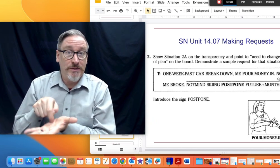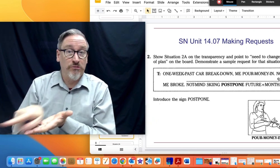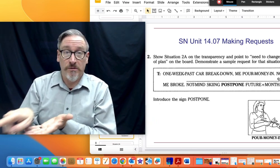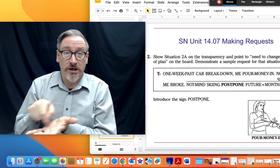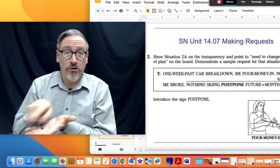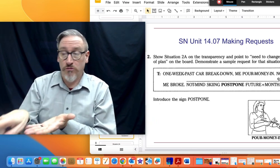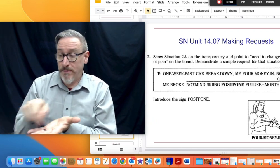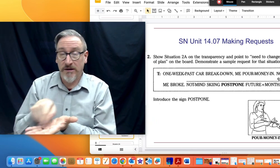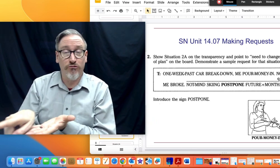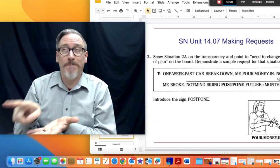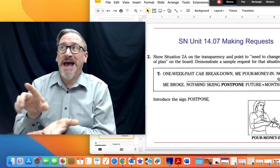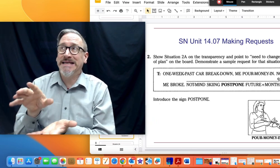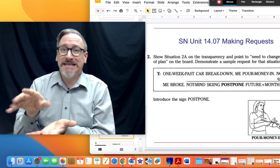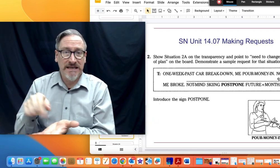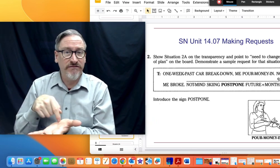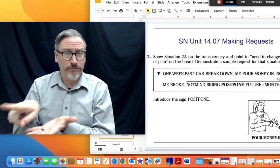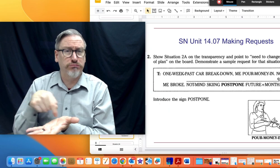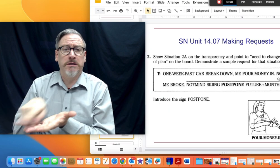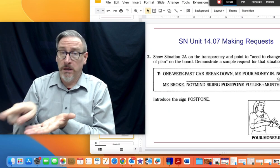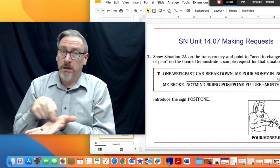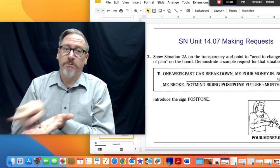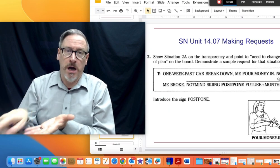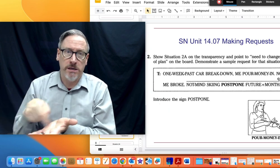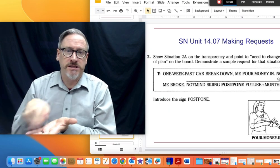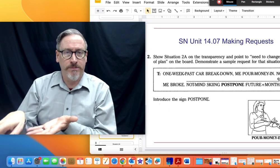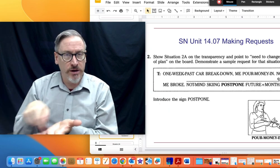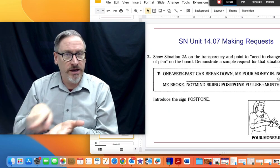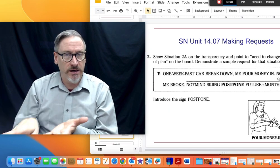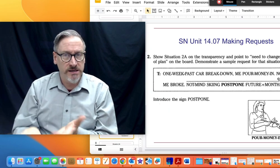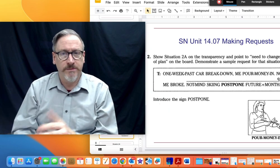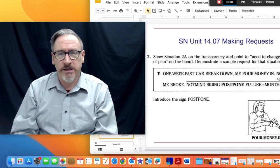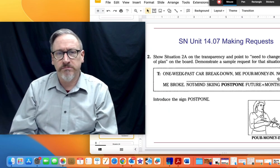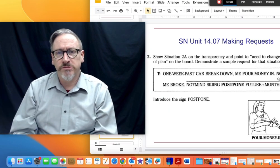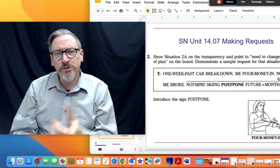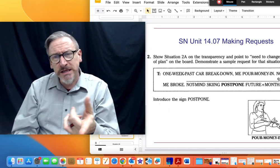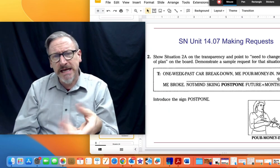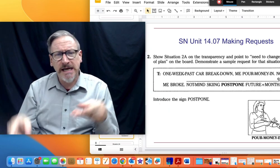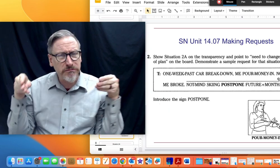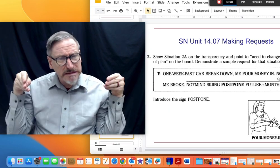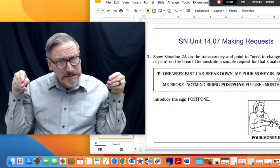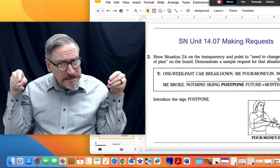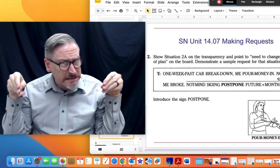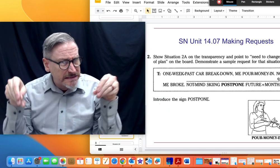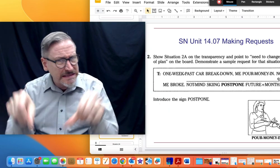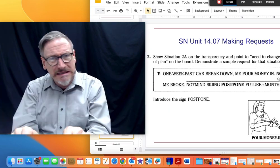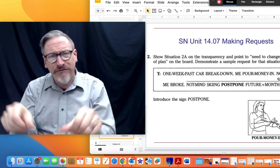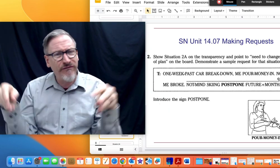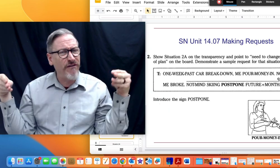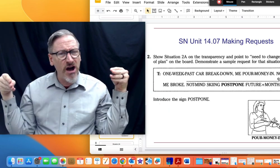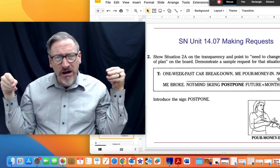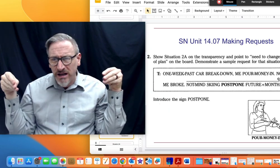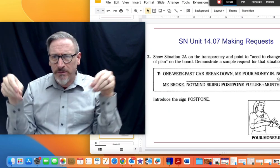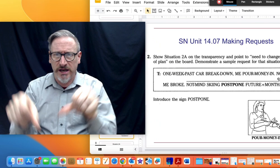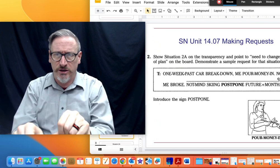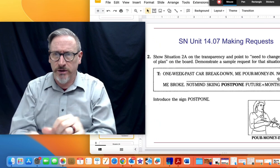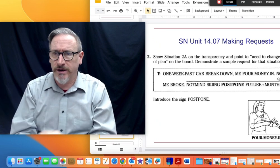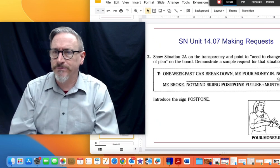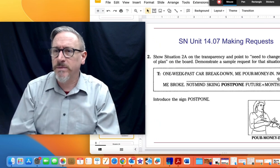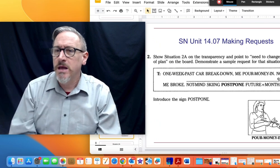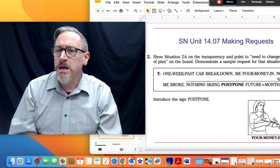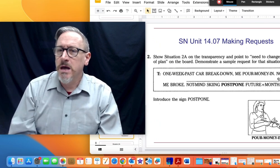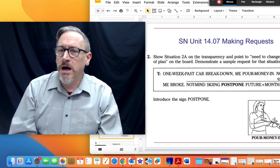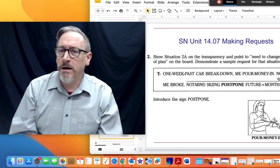This would be, repetitive, constantly putting money into something. So in this case, funneling money into